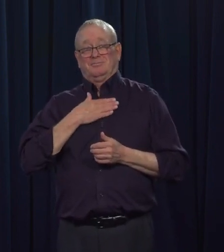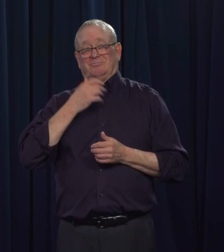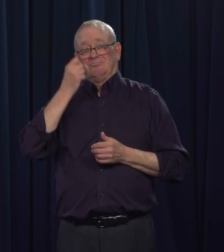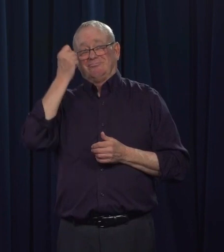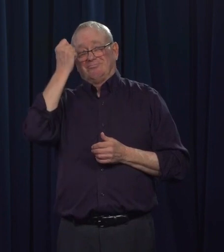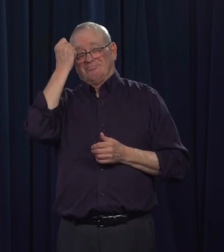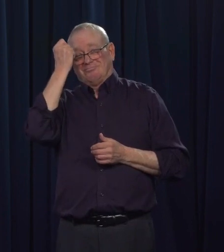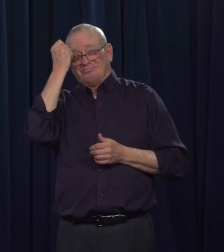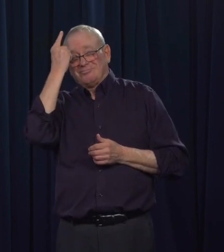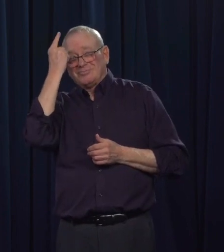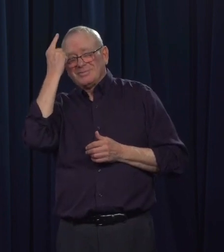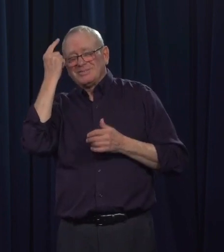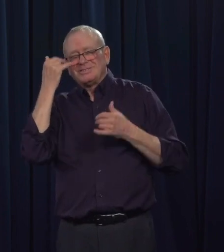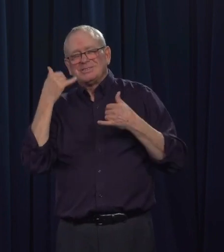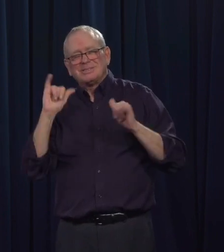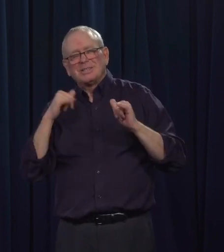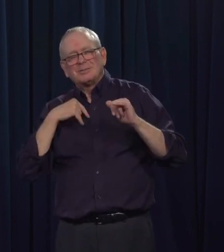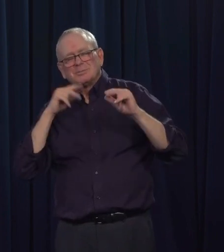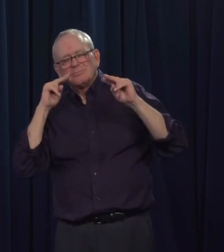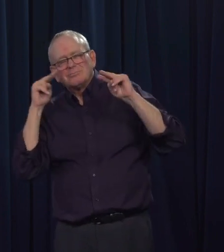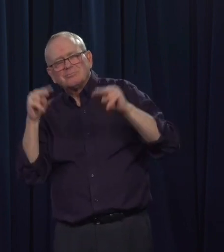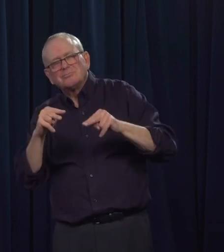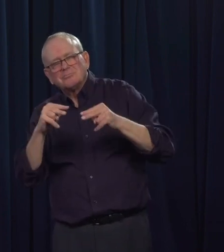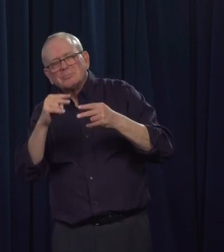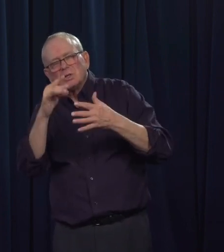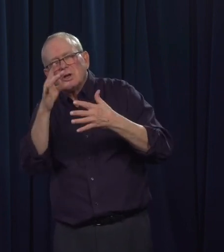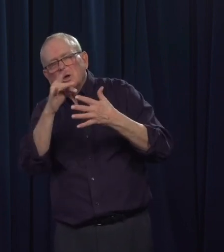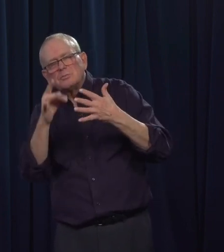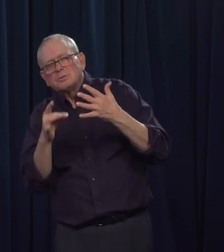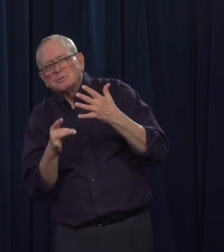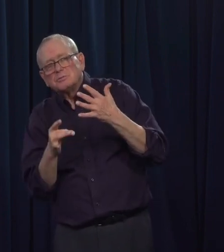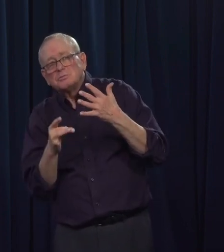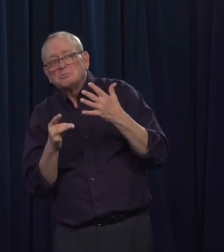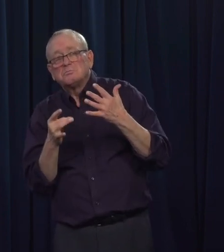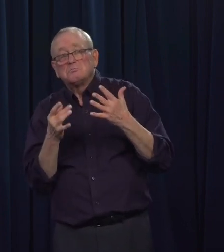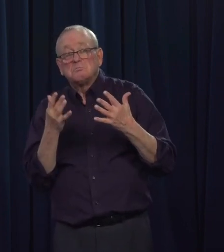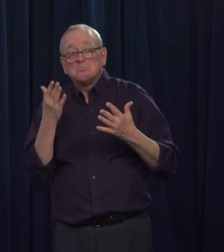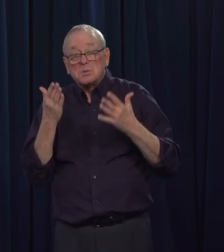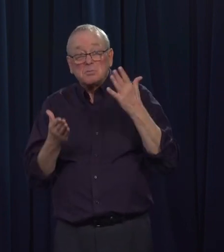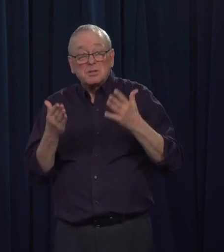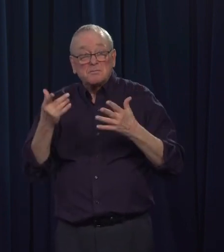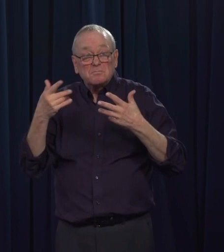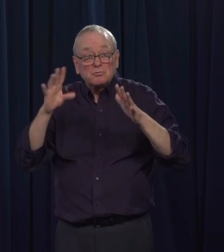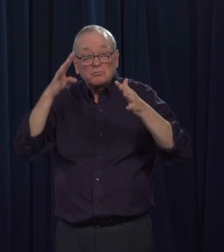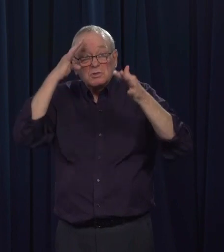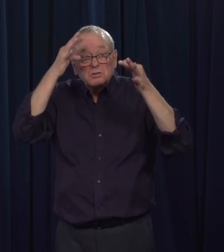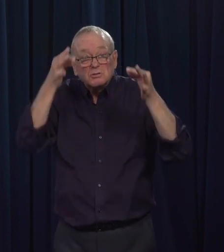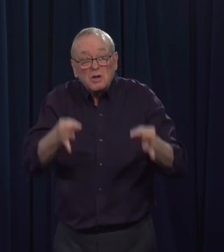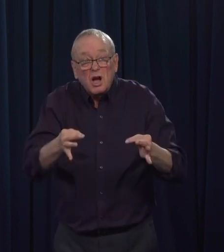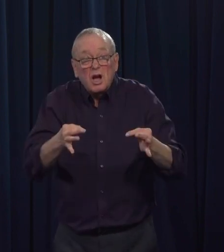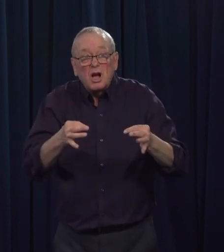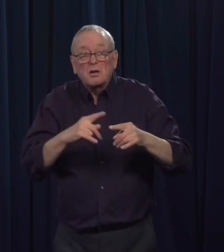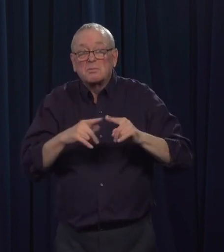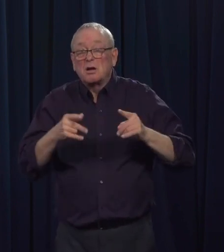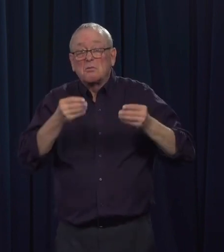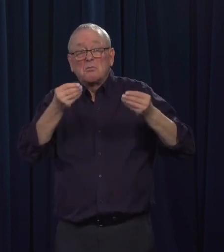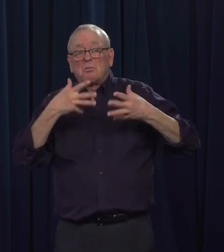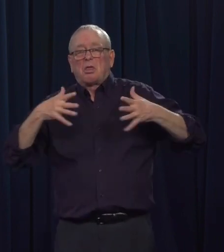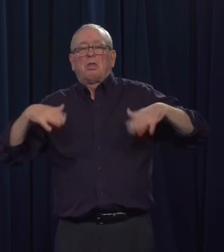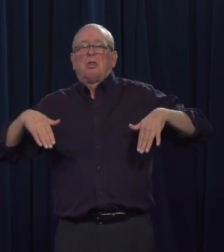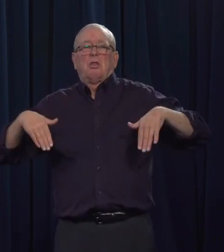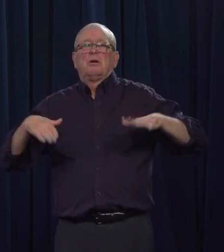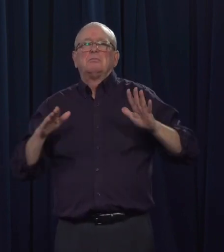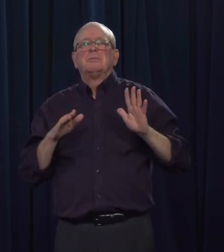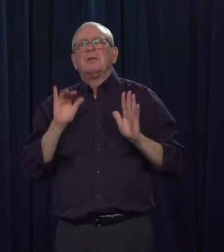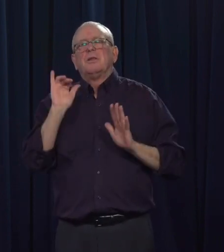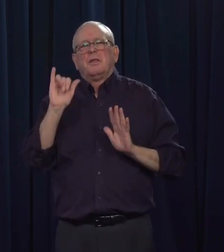options. So it's possible that decisions have been made around those that I'm not aware of. But that would be one of the options that we're going forward with in terms of how